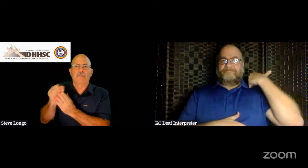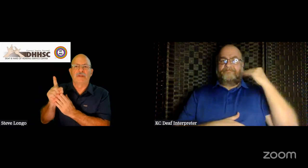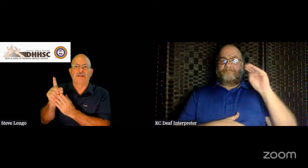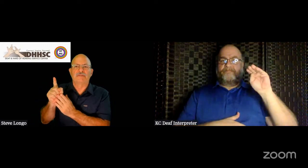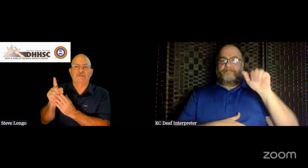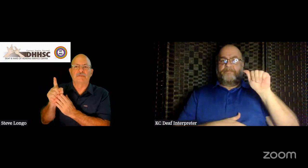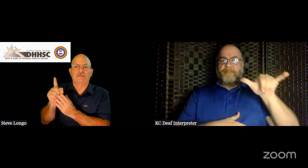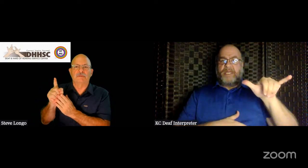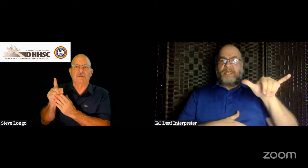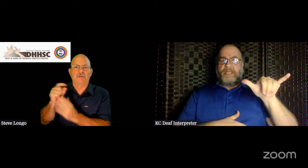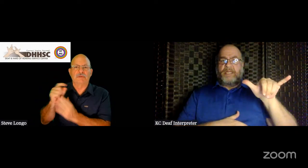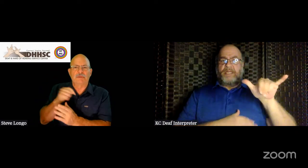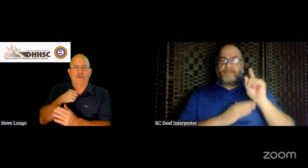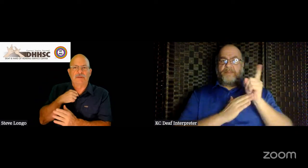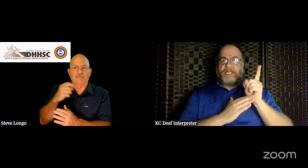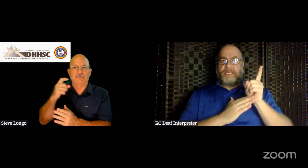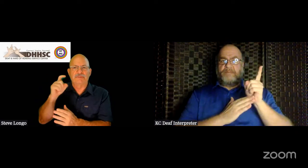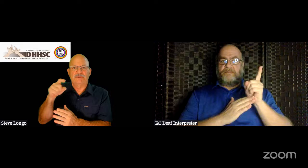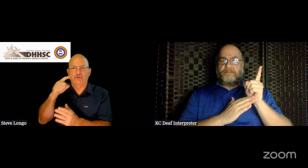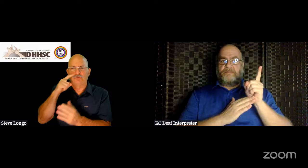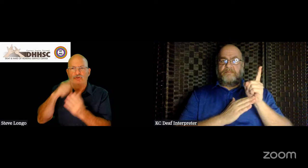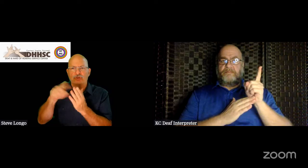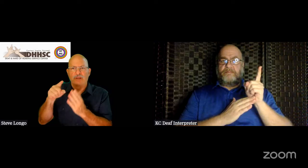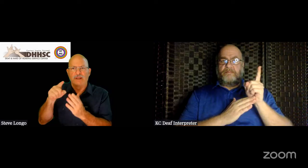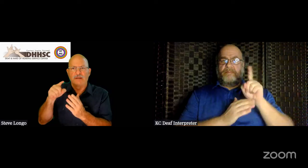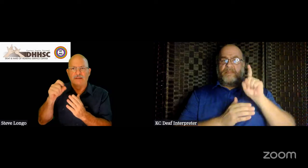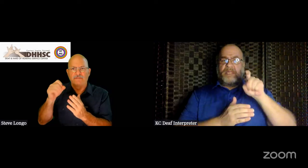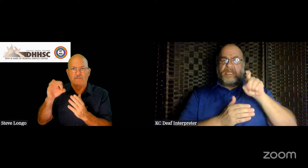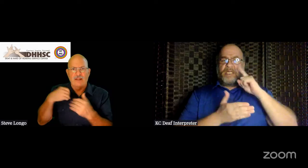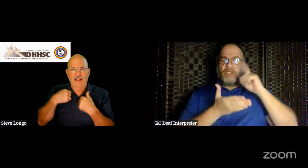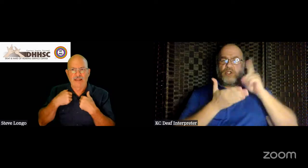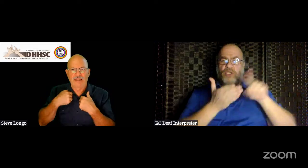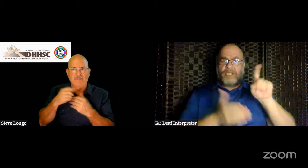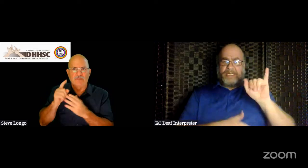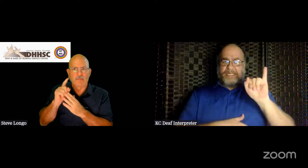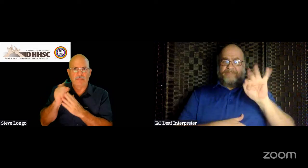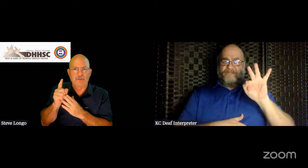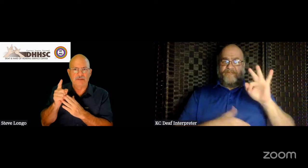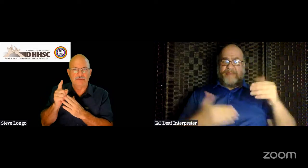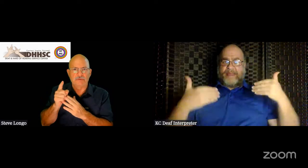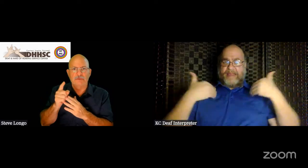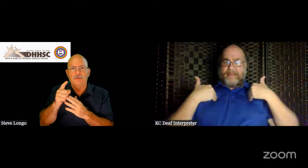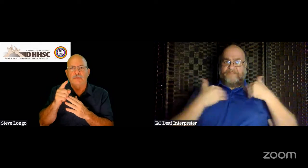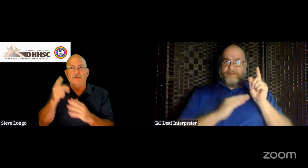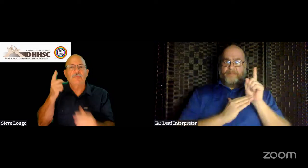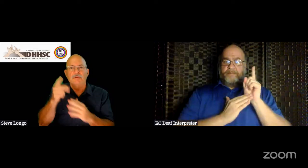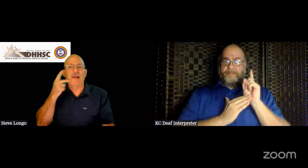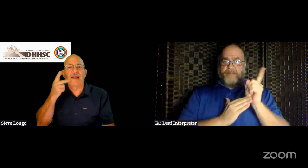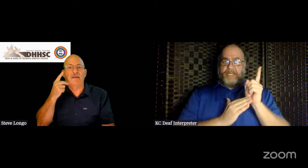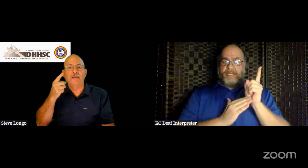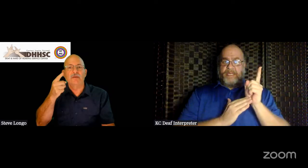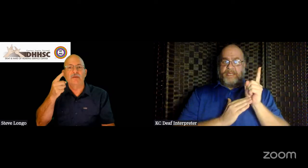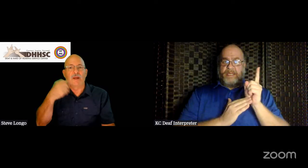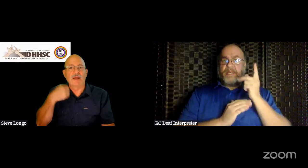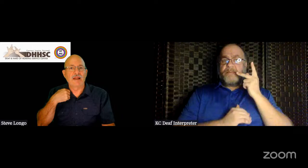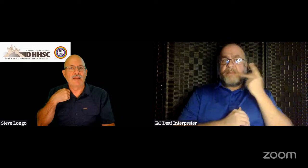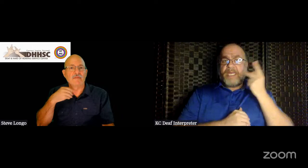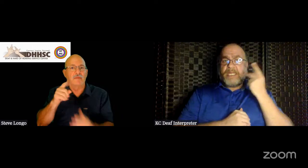And I will show the minutes from the May meeting.